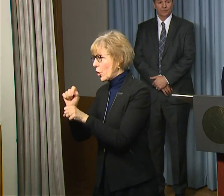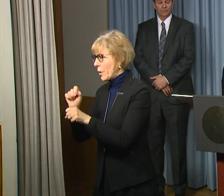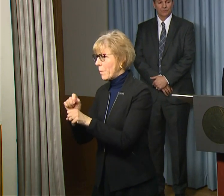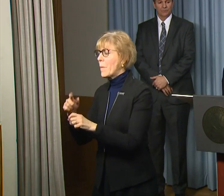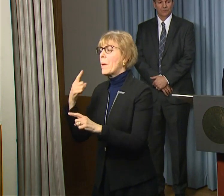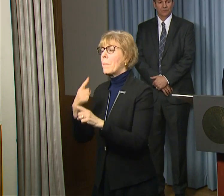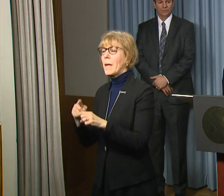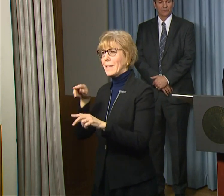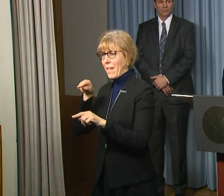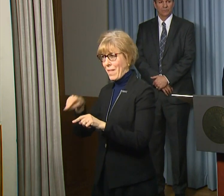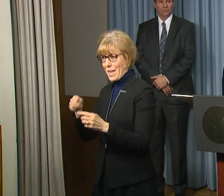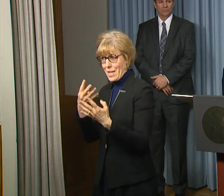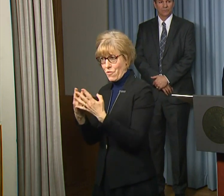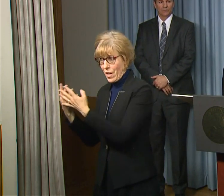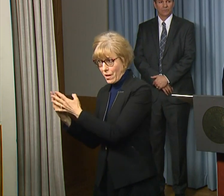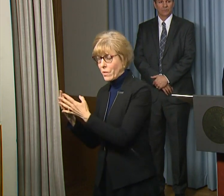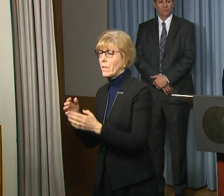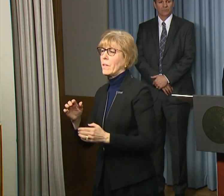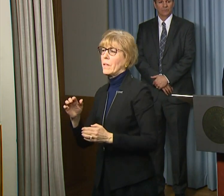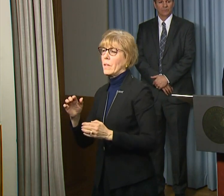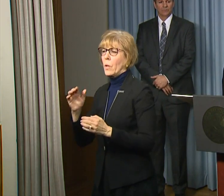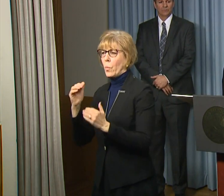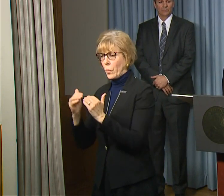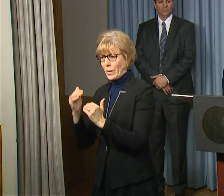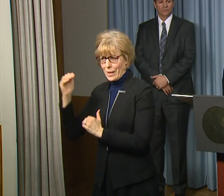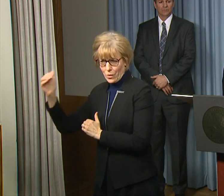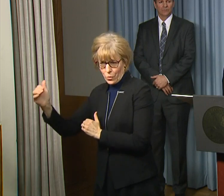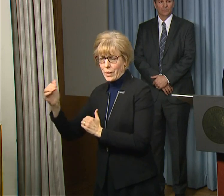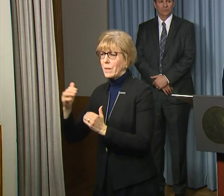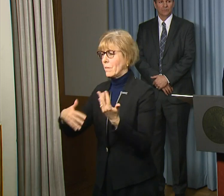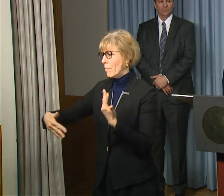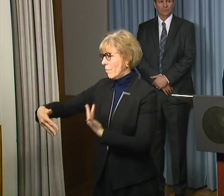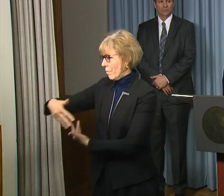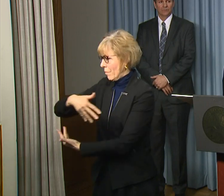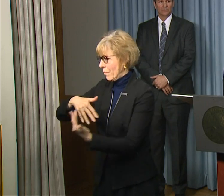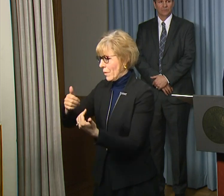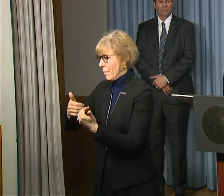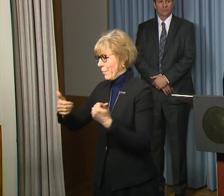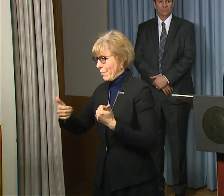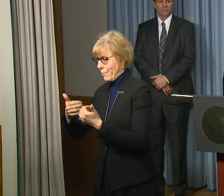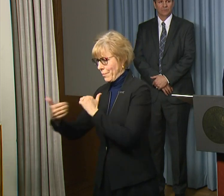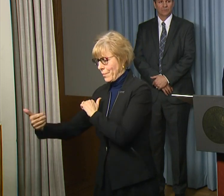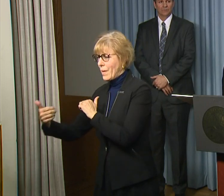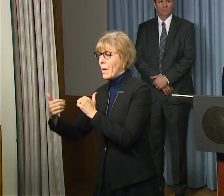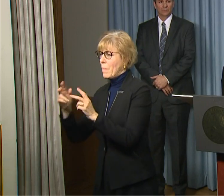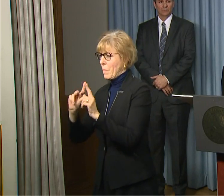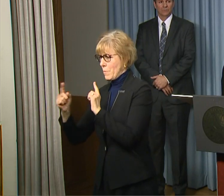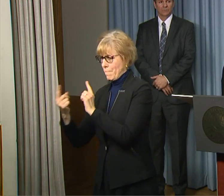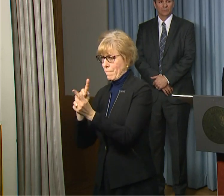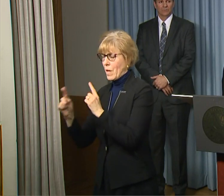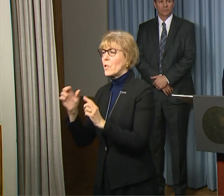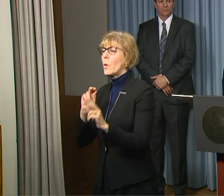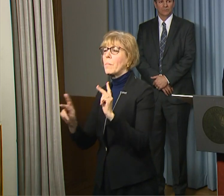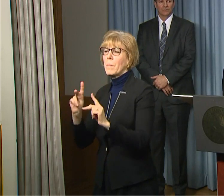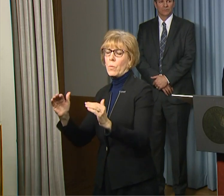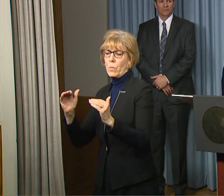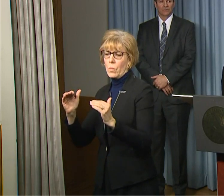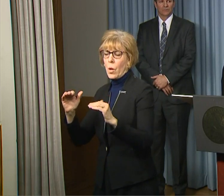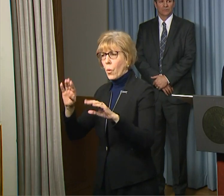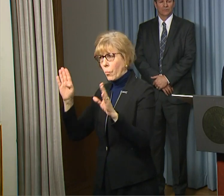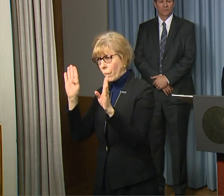social distancing in our jails. This will mean that we will not book certain low-level nonviolent